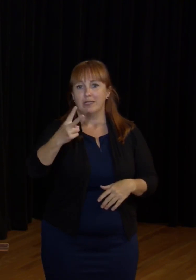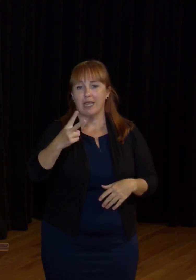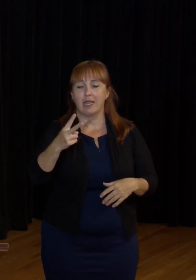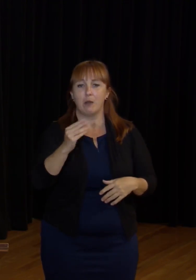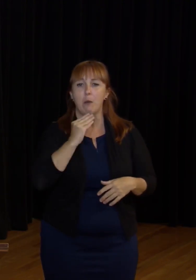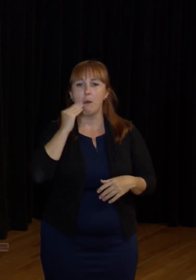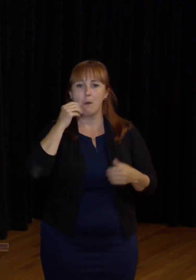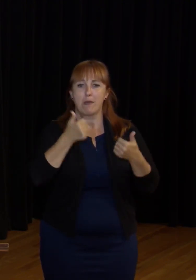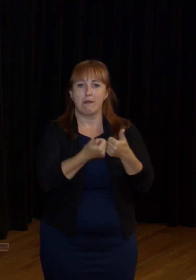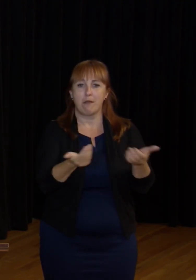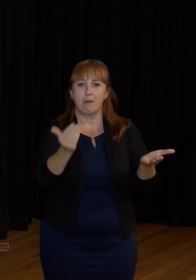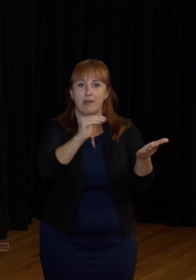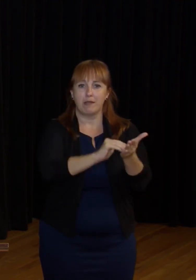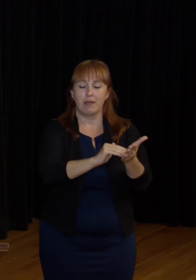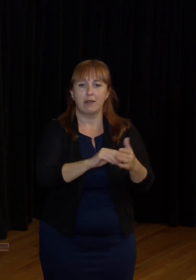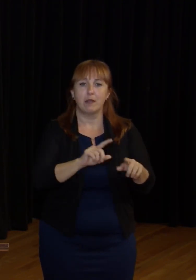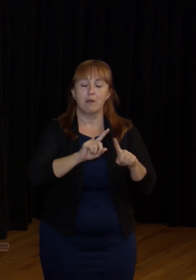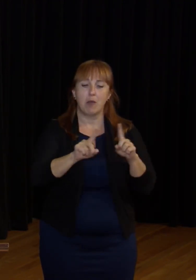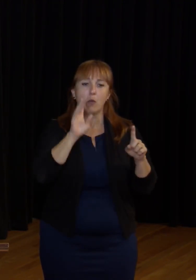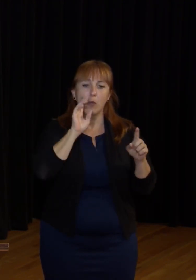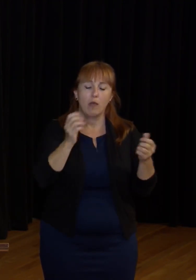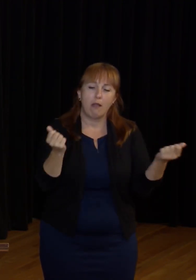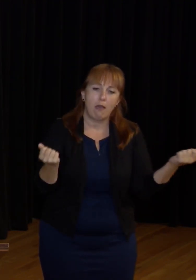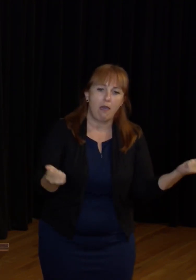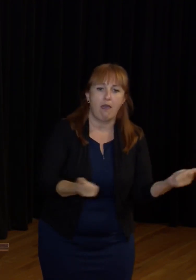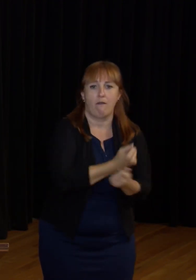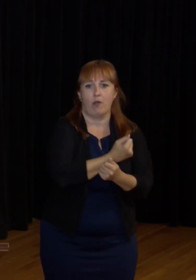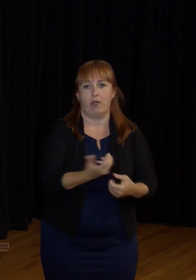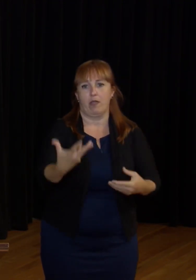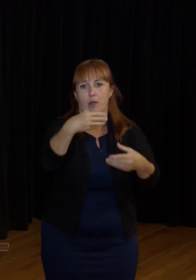we'll look at anything and everything that gets us back to where we were before.